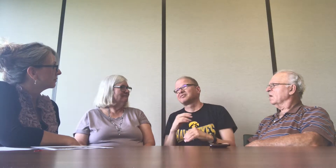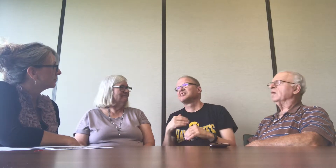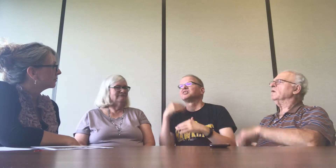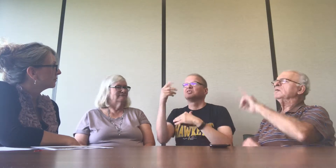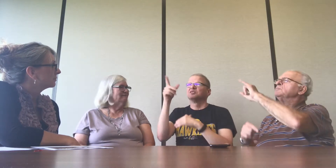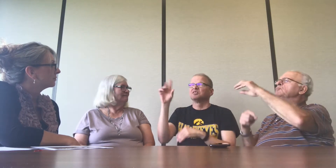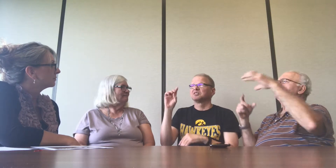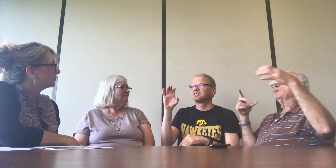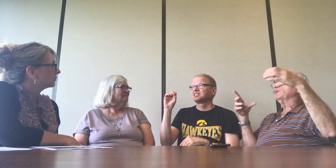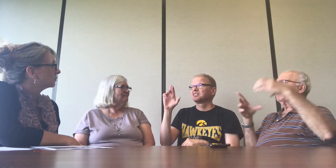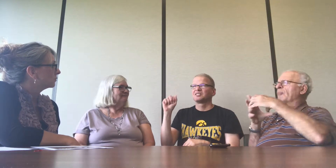and